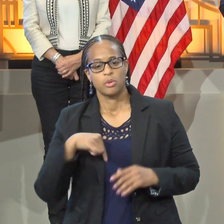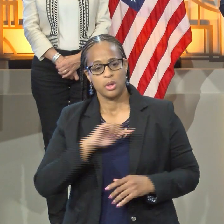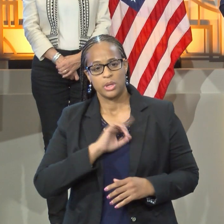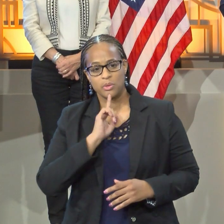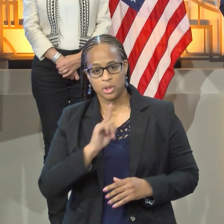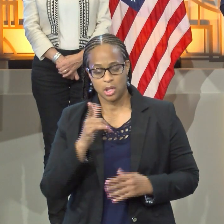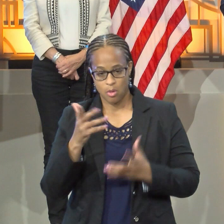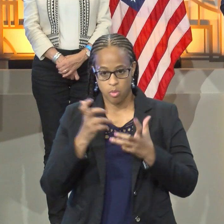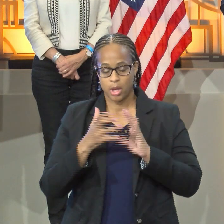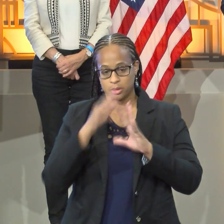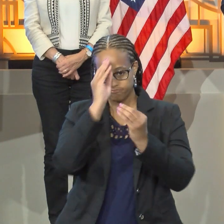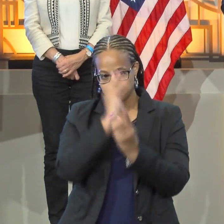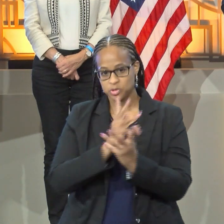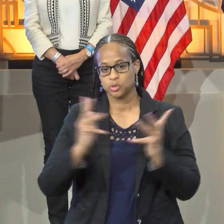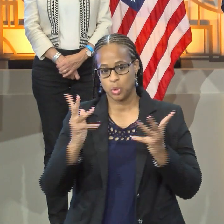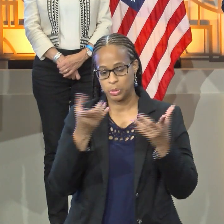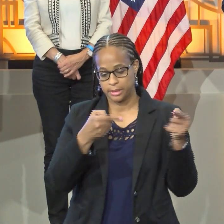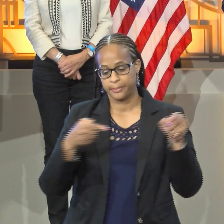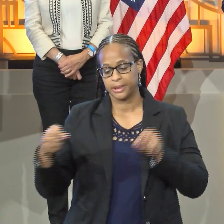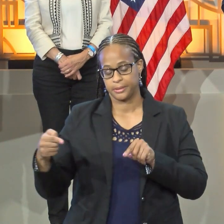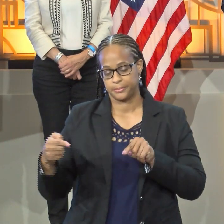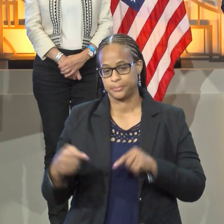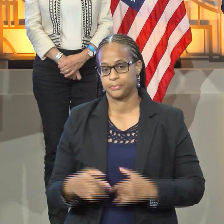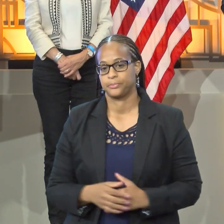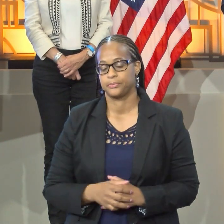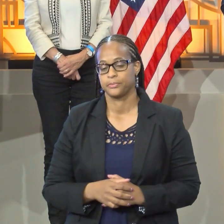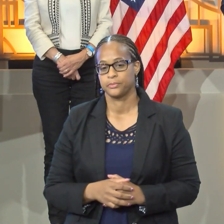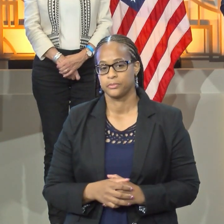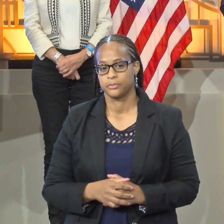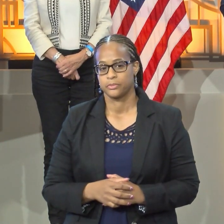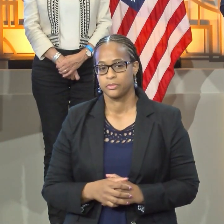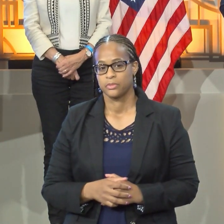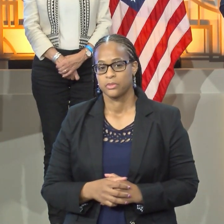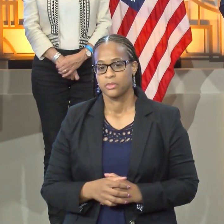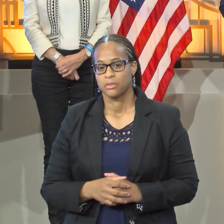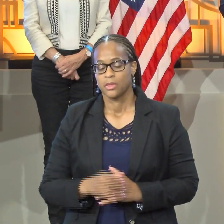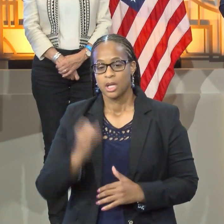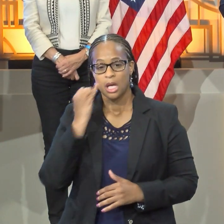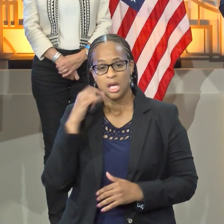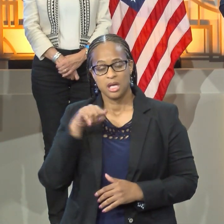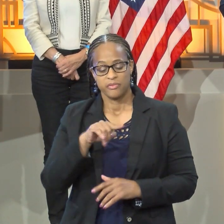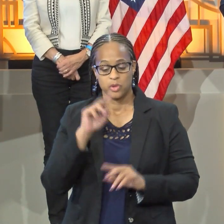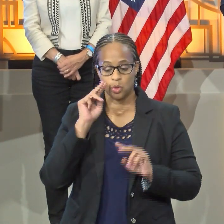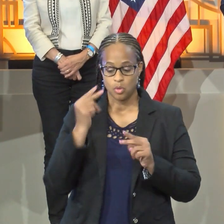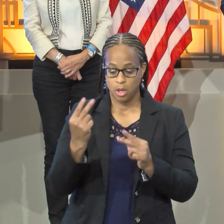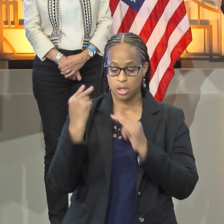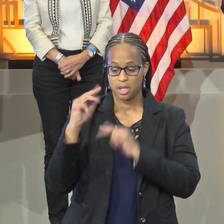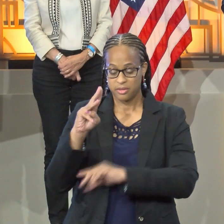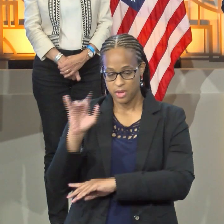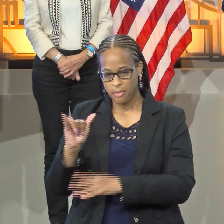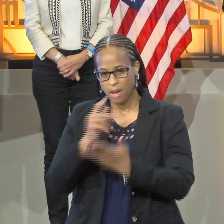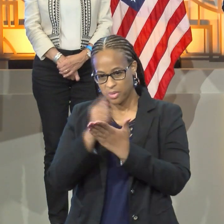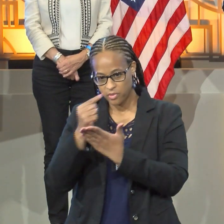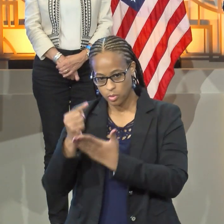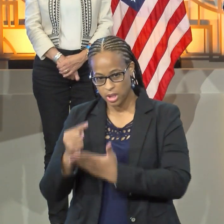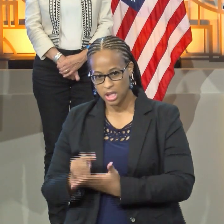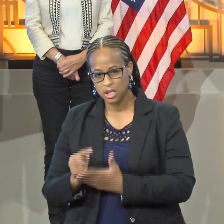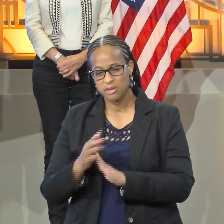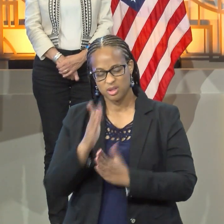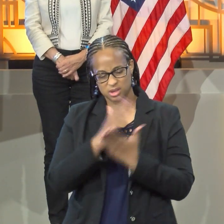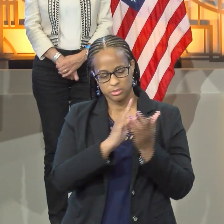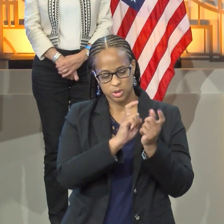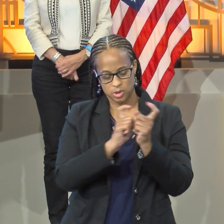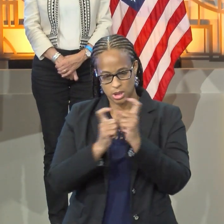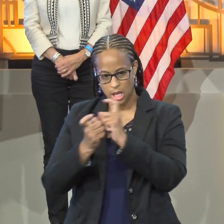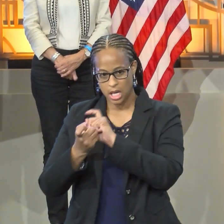wanted to bring everybody up to speed on that. And again, if you look at these maps week over week, you will see that there is some change